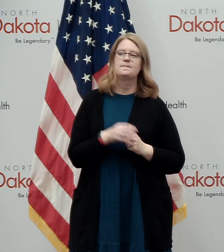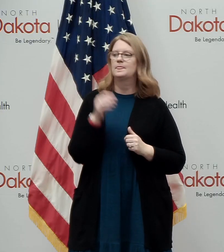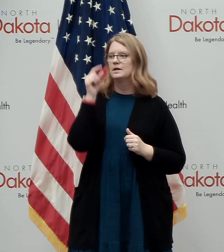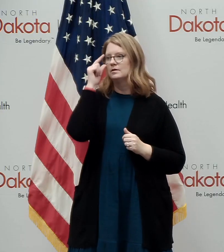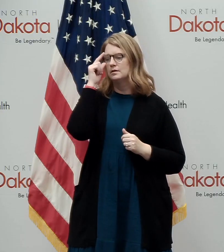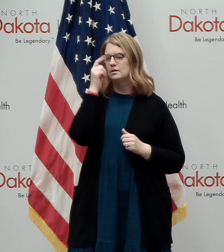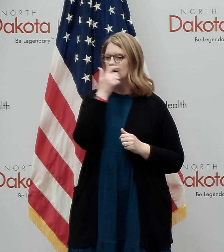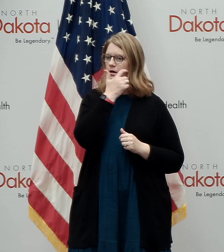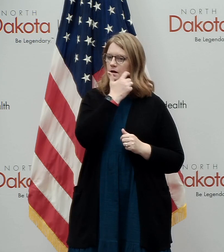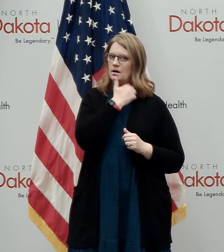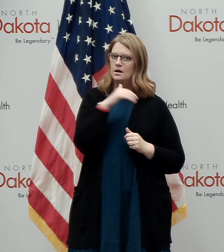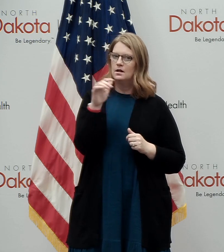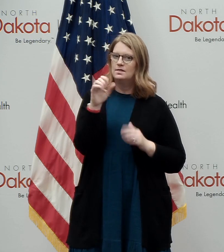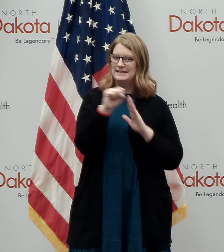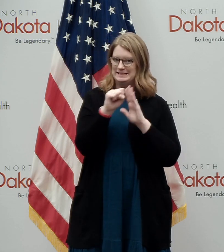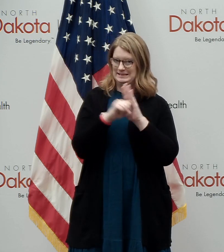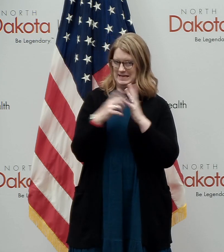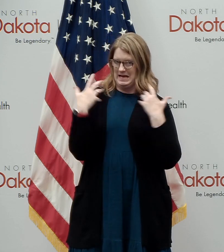state health officer has